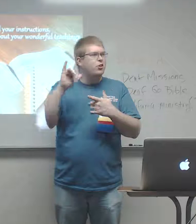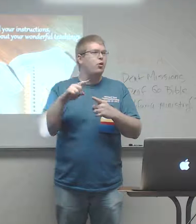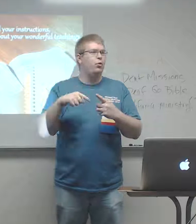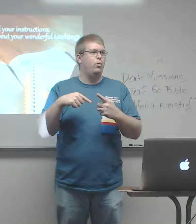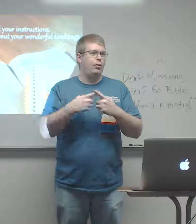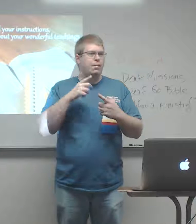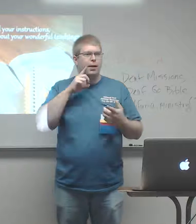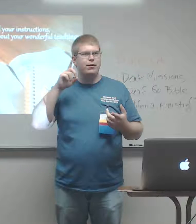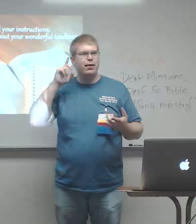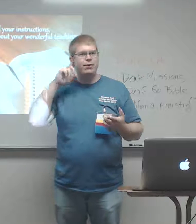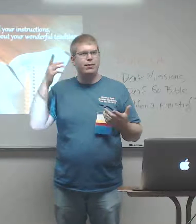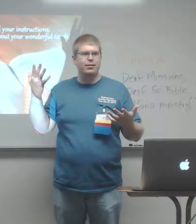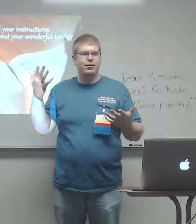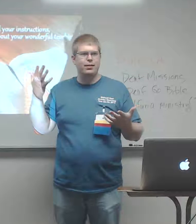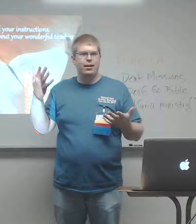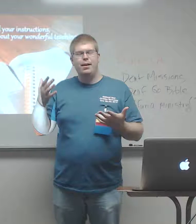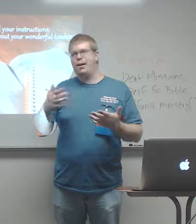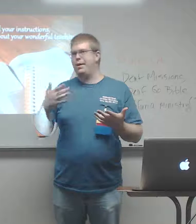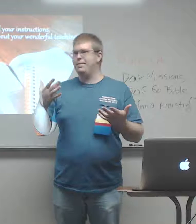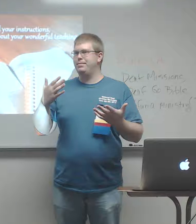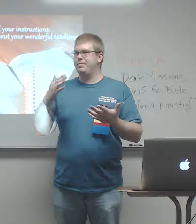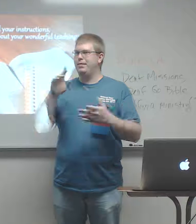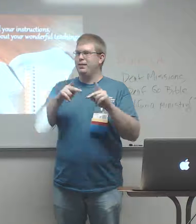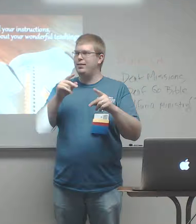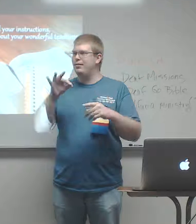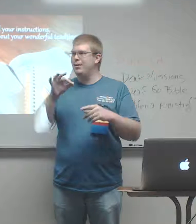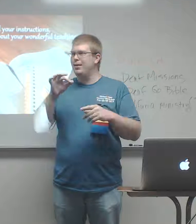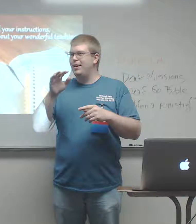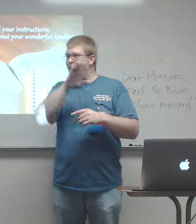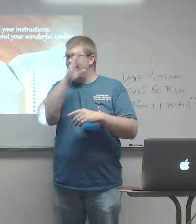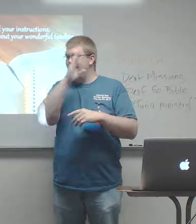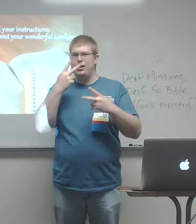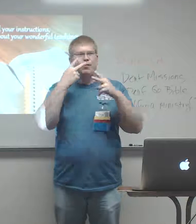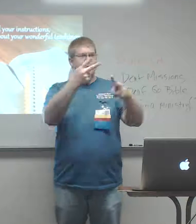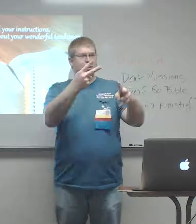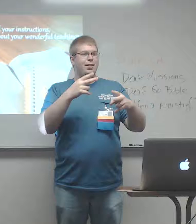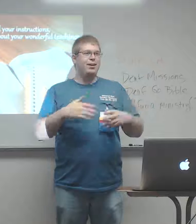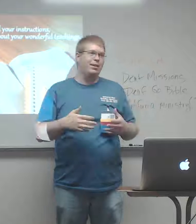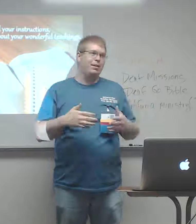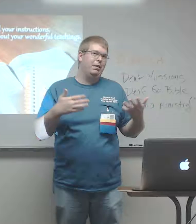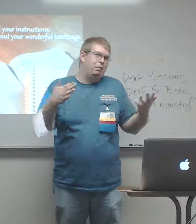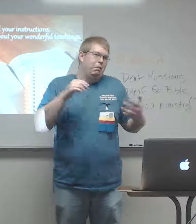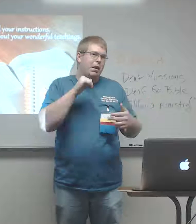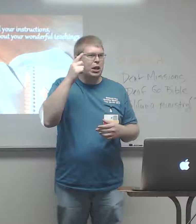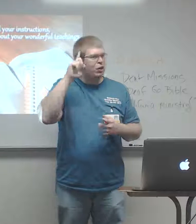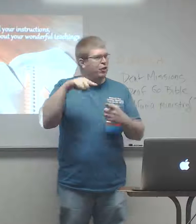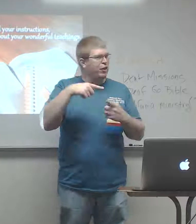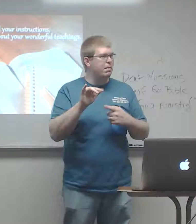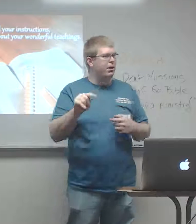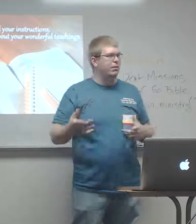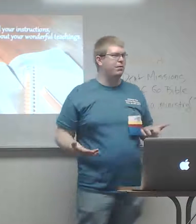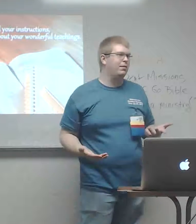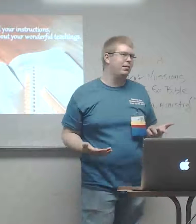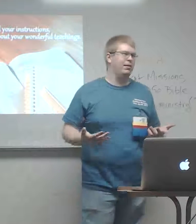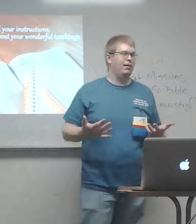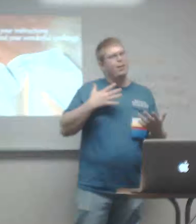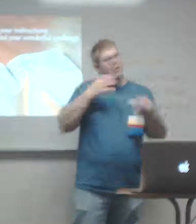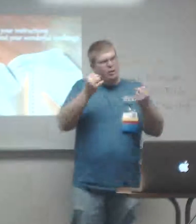know about deafness, because if you never see it, you don't think about it. There's